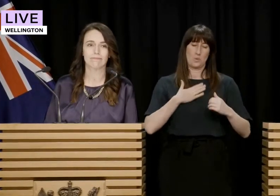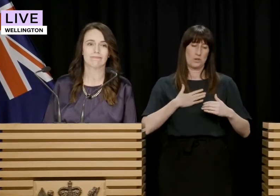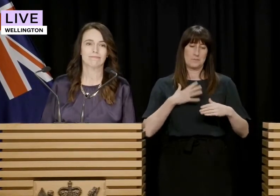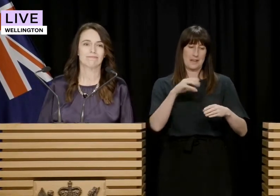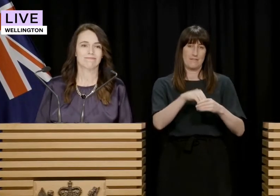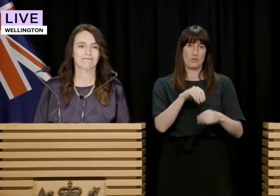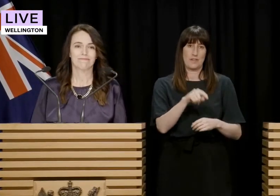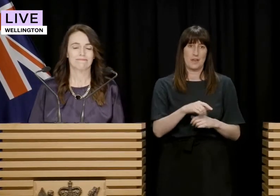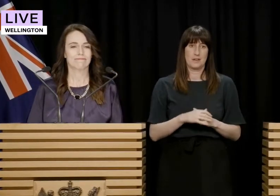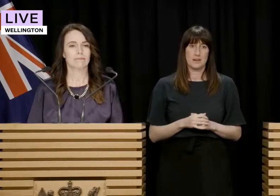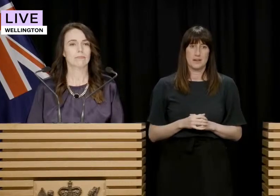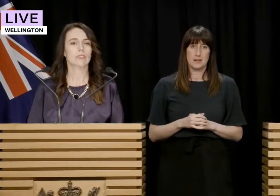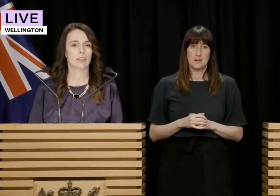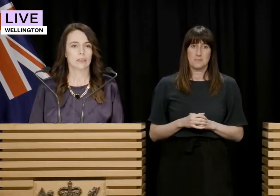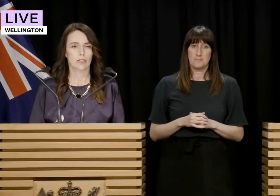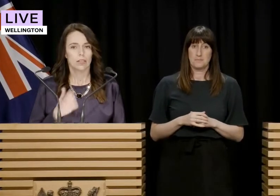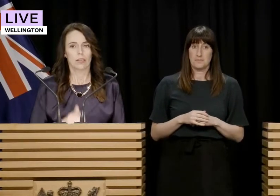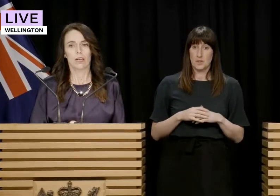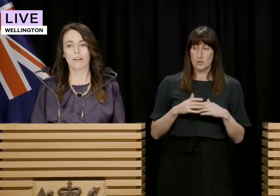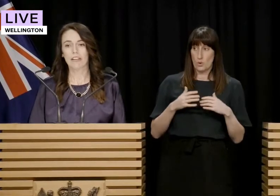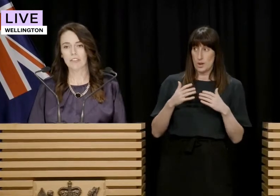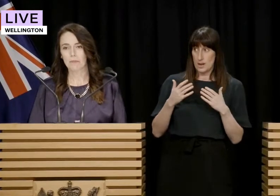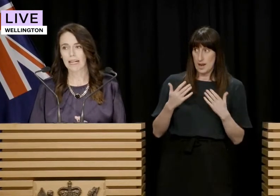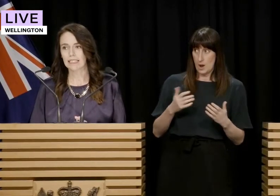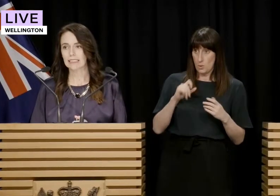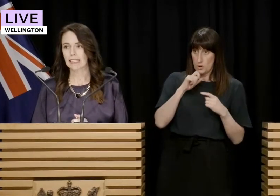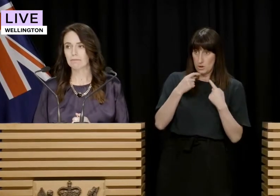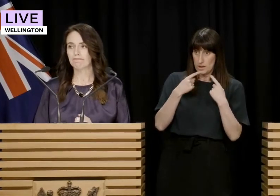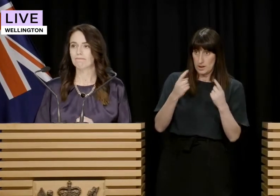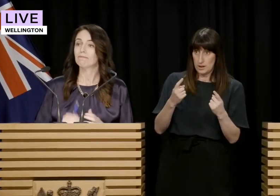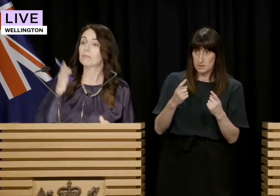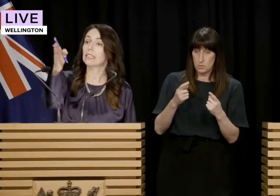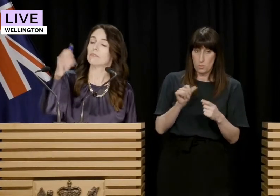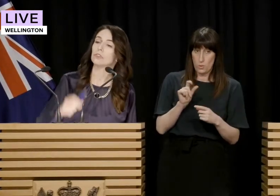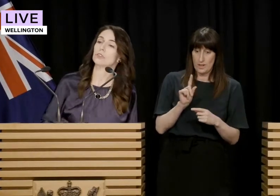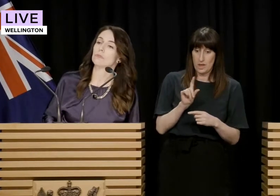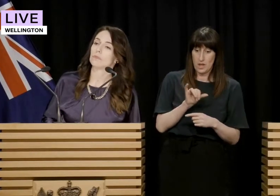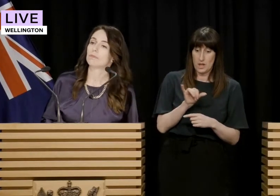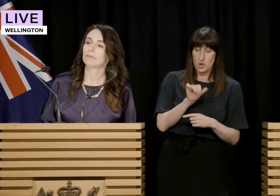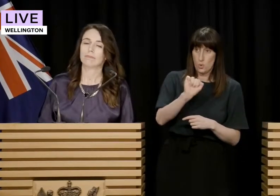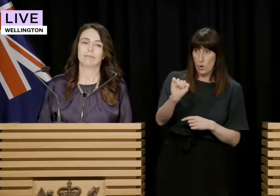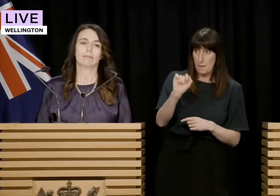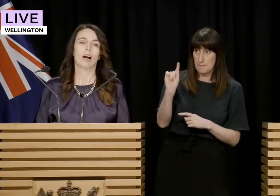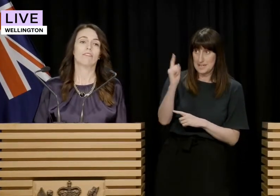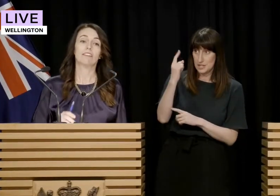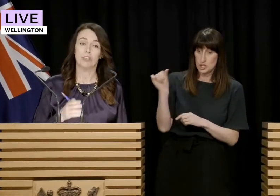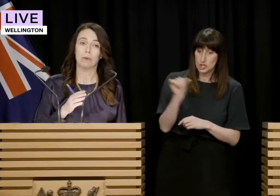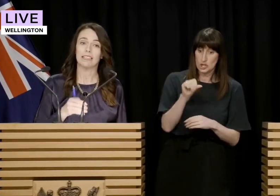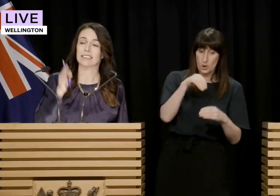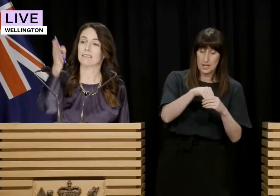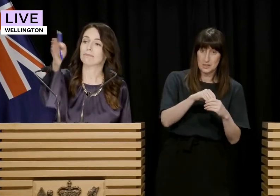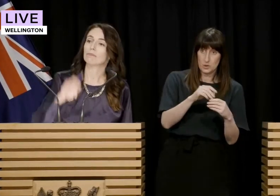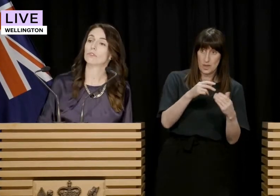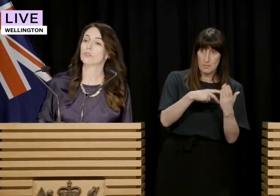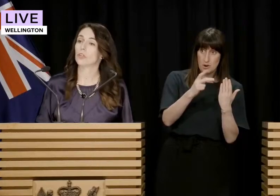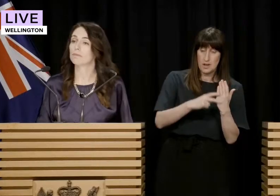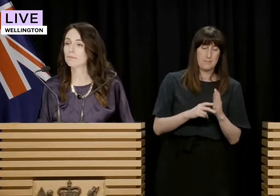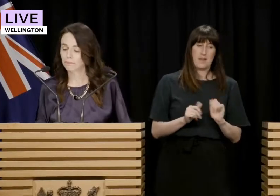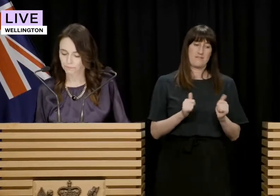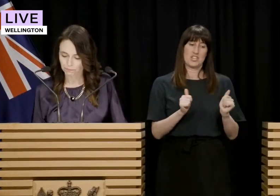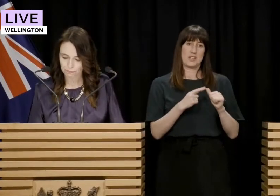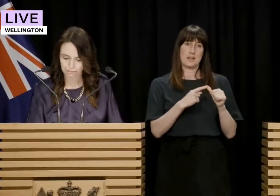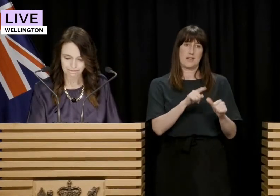said that and made a play at publicity, will you make a ruling as I've to given whether you my your ministers answer. should go and Ford be on the show? I've given you my answer.